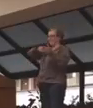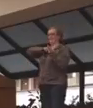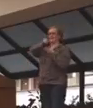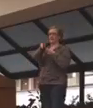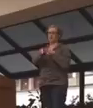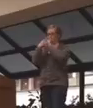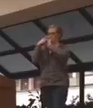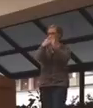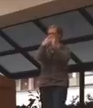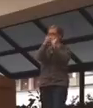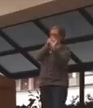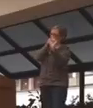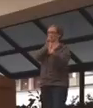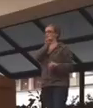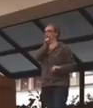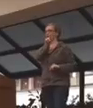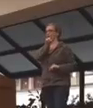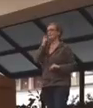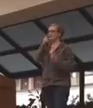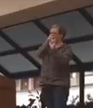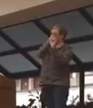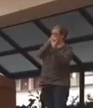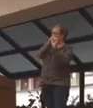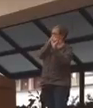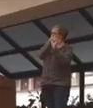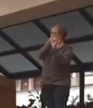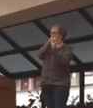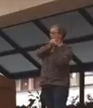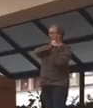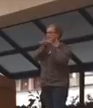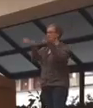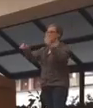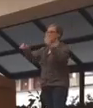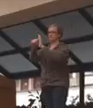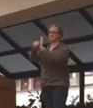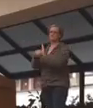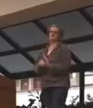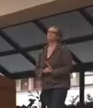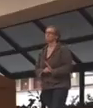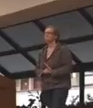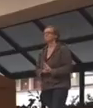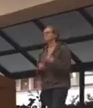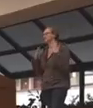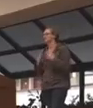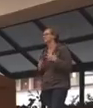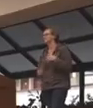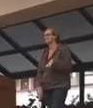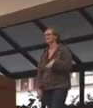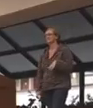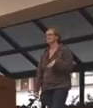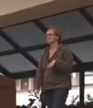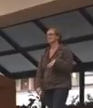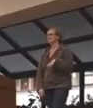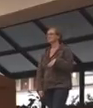There's too many people getting out. There's not that connection with RID, and I think RID is the one that is having that